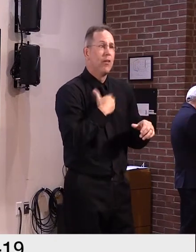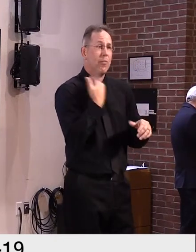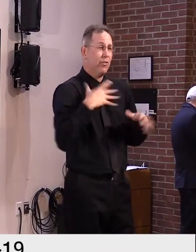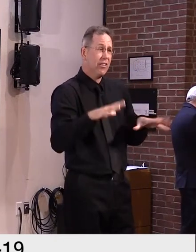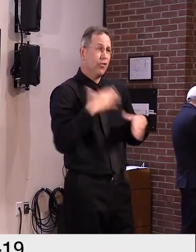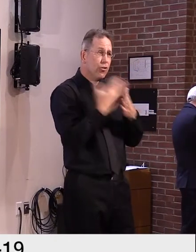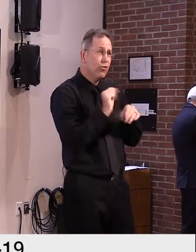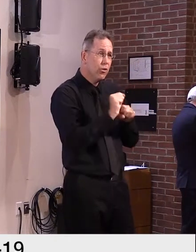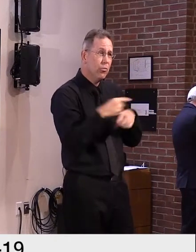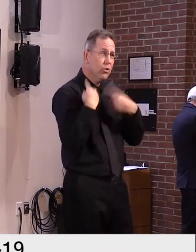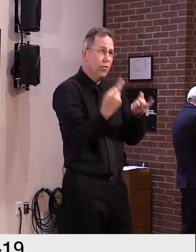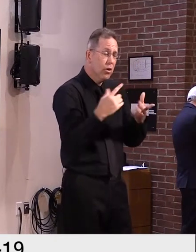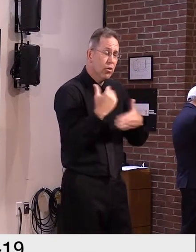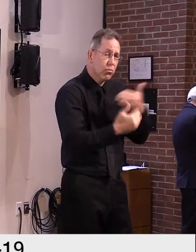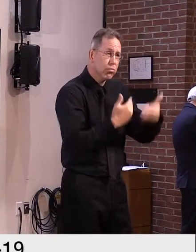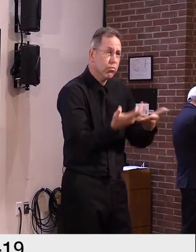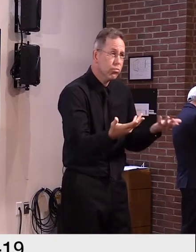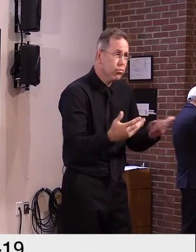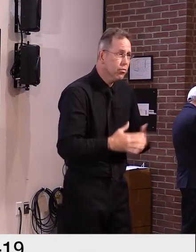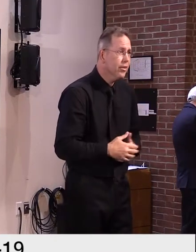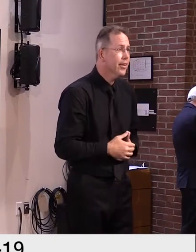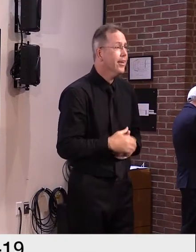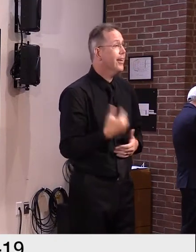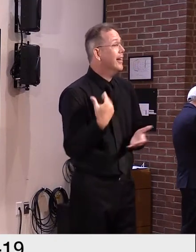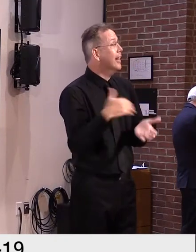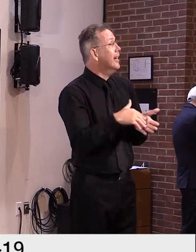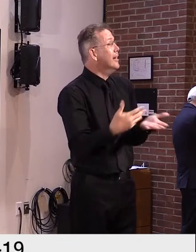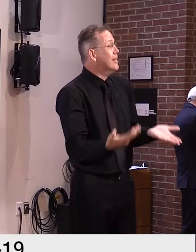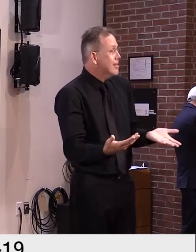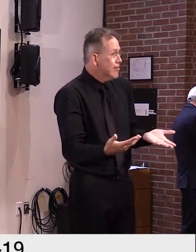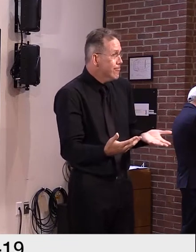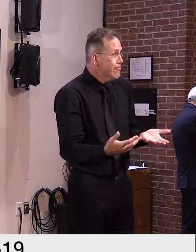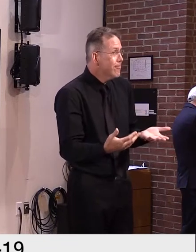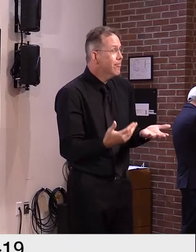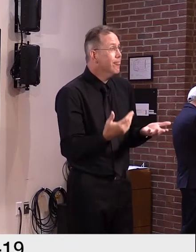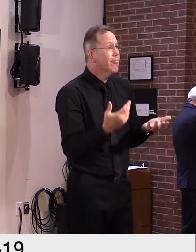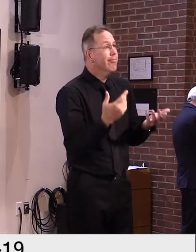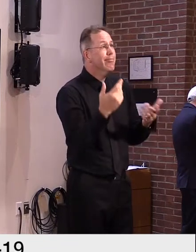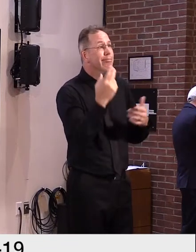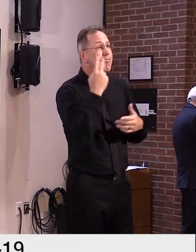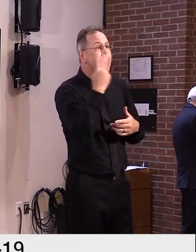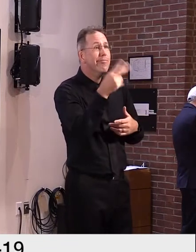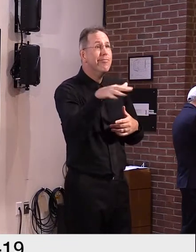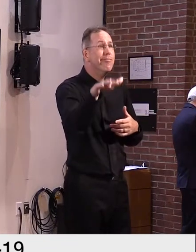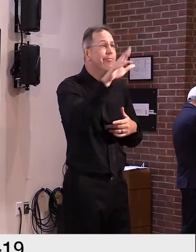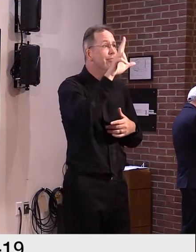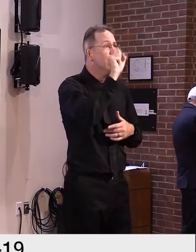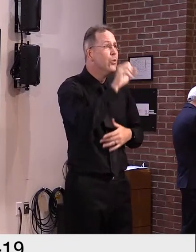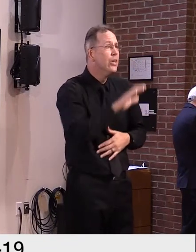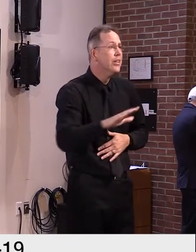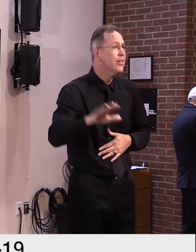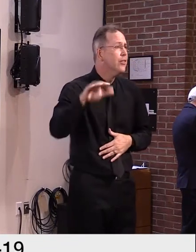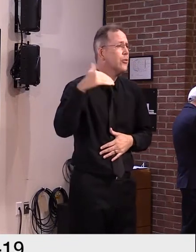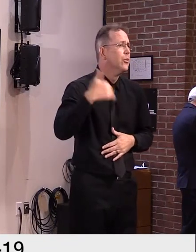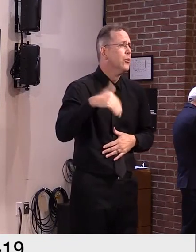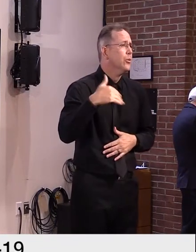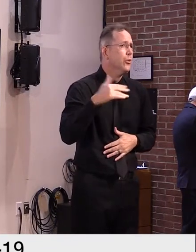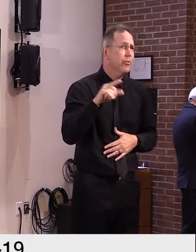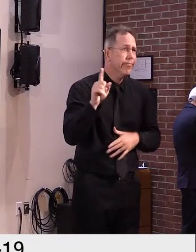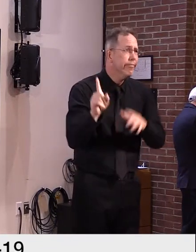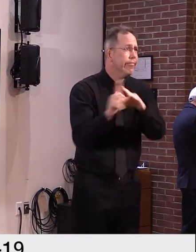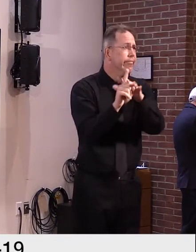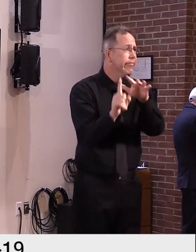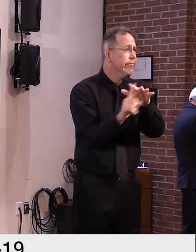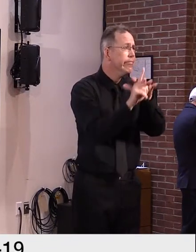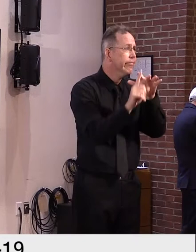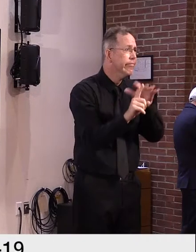far. But again, as we've seen on a national level, and sometimes it just takes a course of its own.